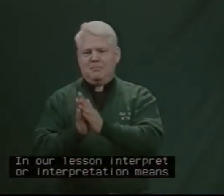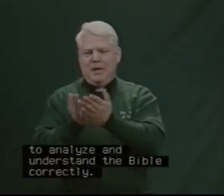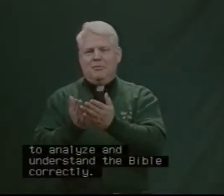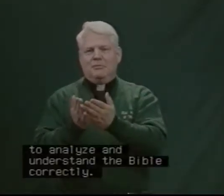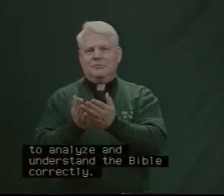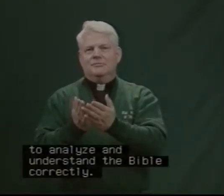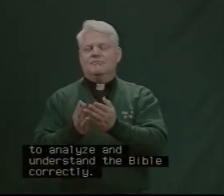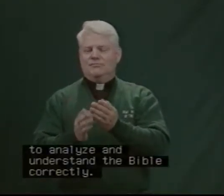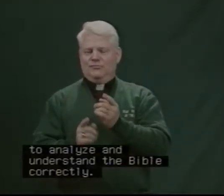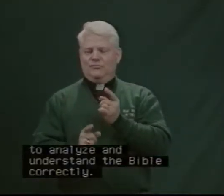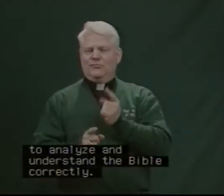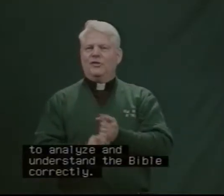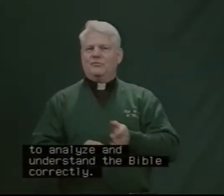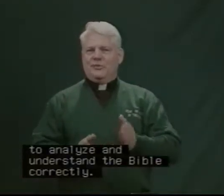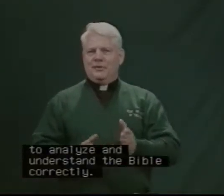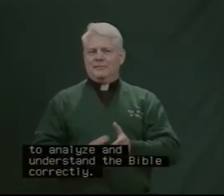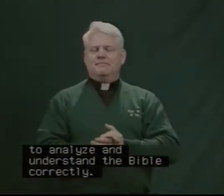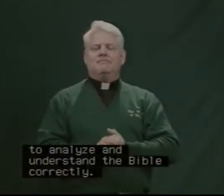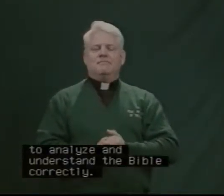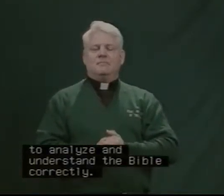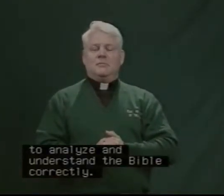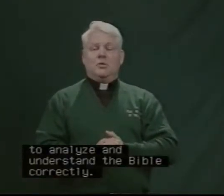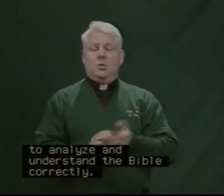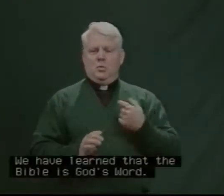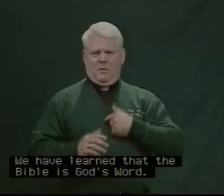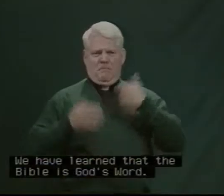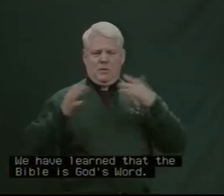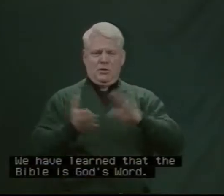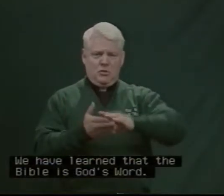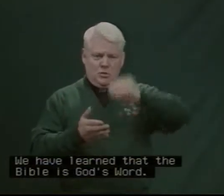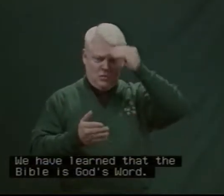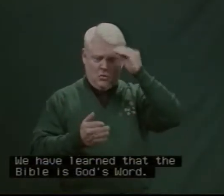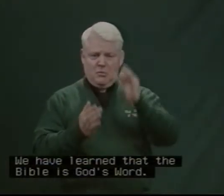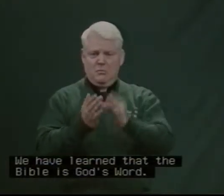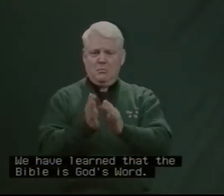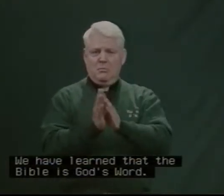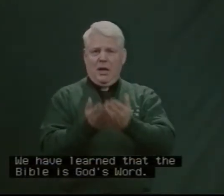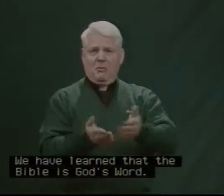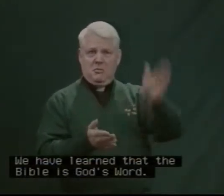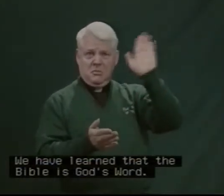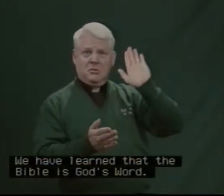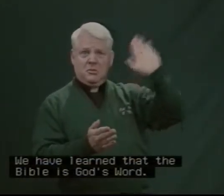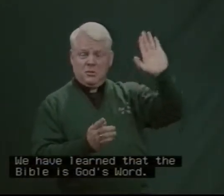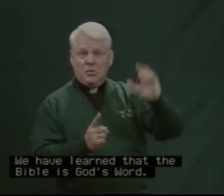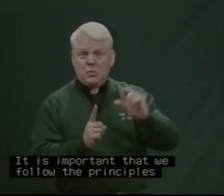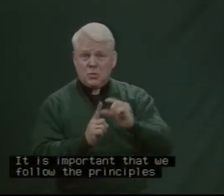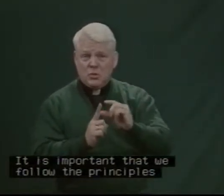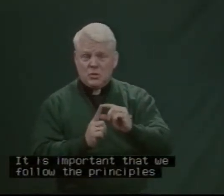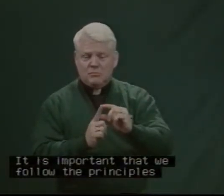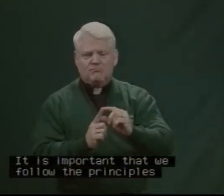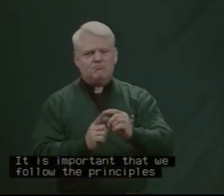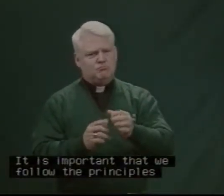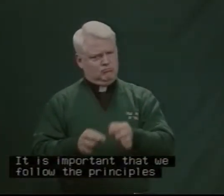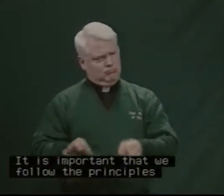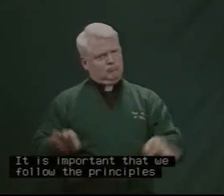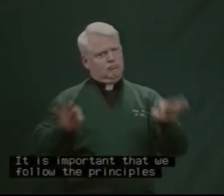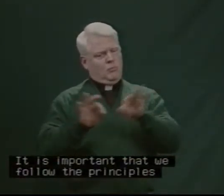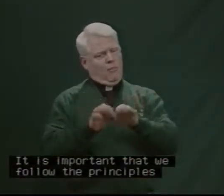to analyze and understand the Bible correctly. We have learned that the Bible is God's Word. It is